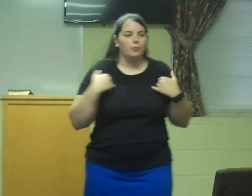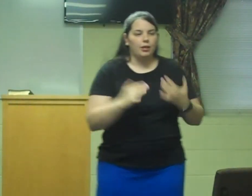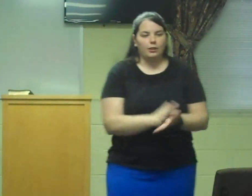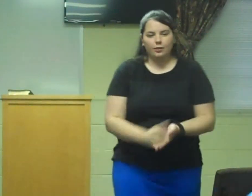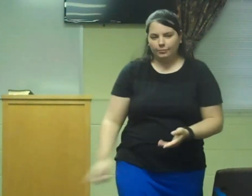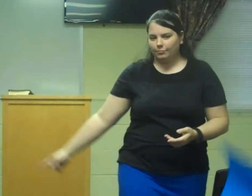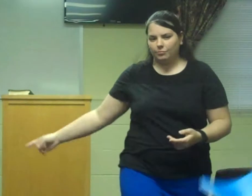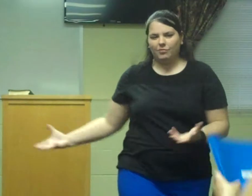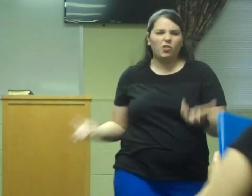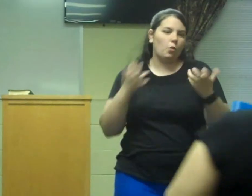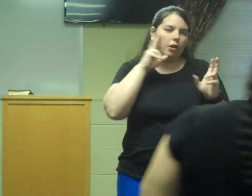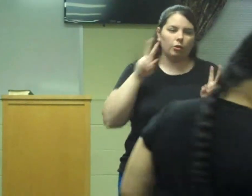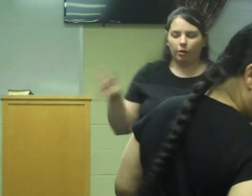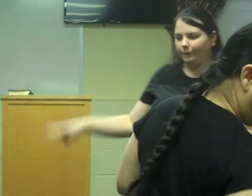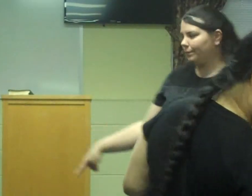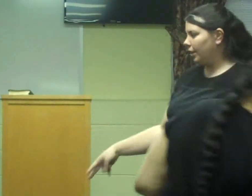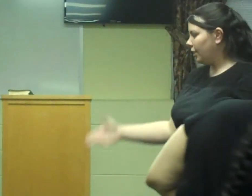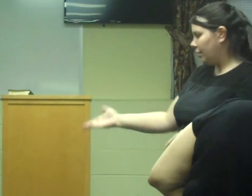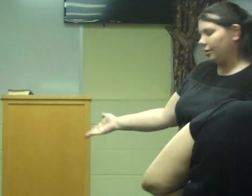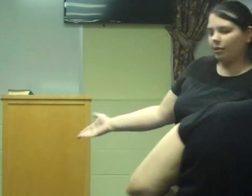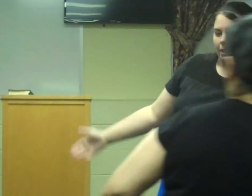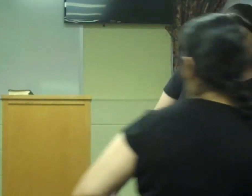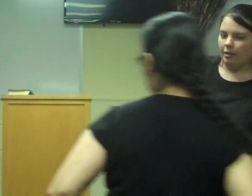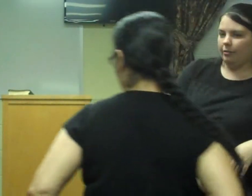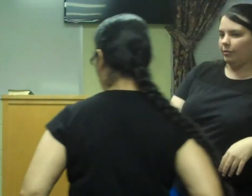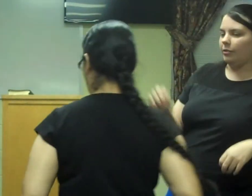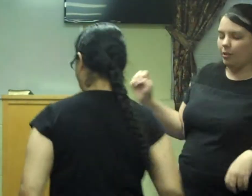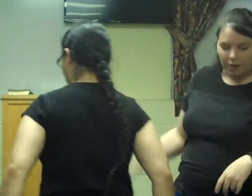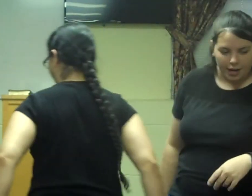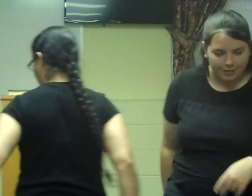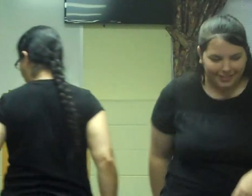paper here, if you want to look there. All right.